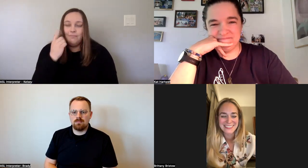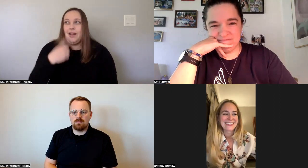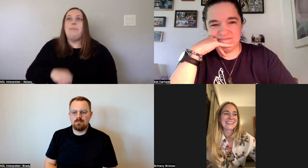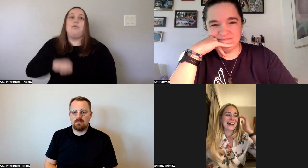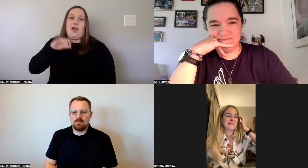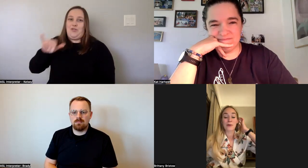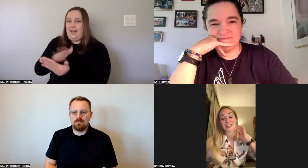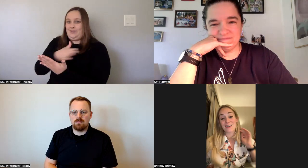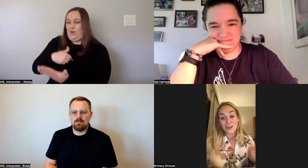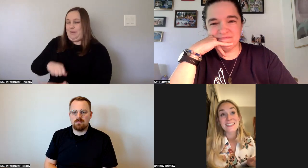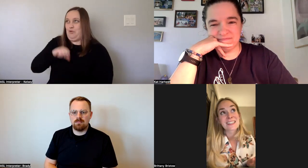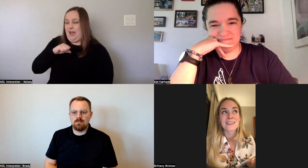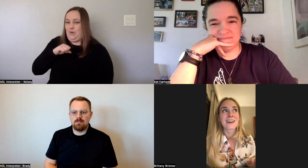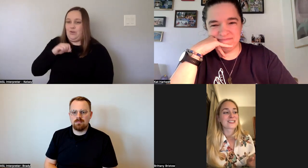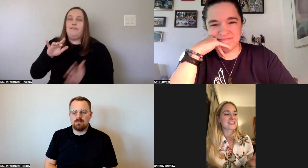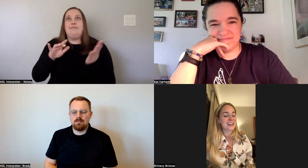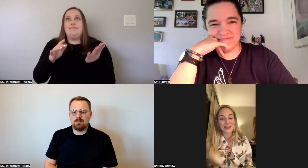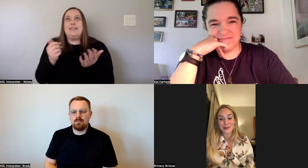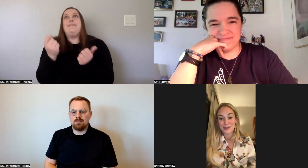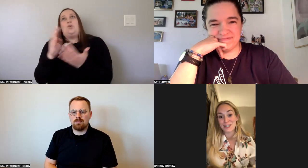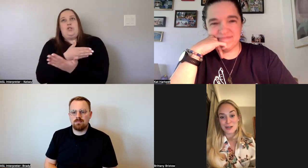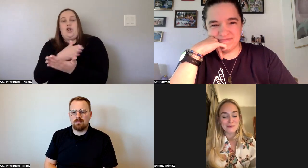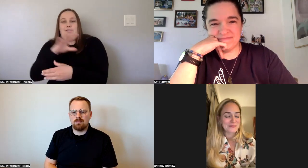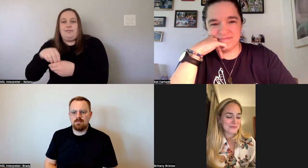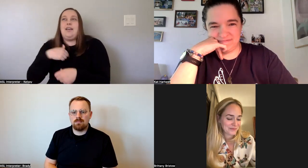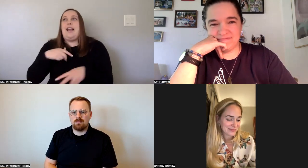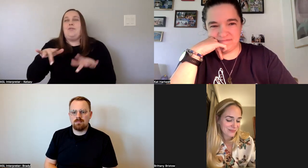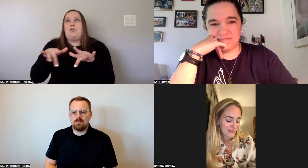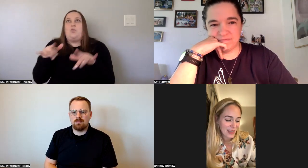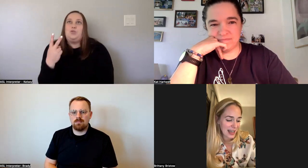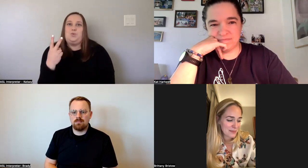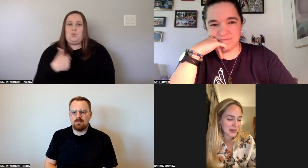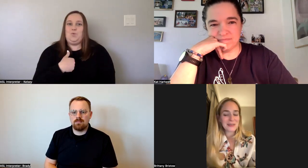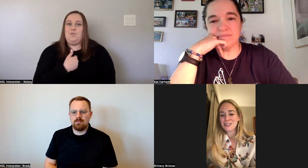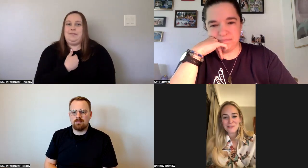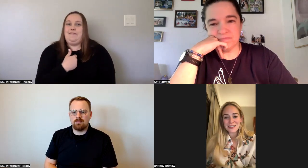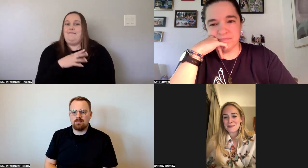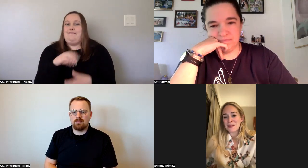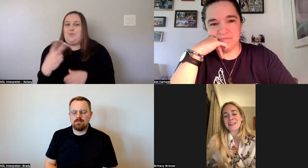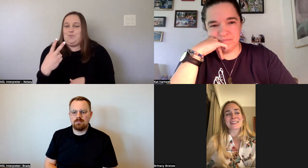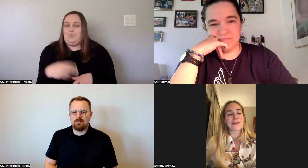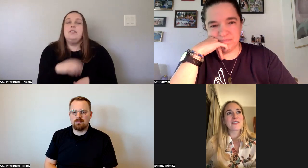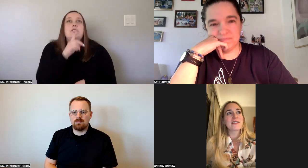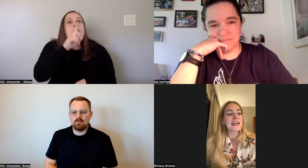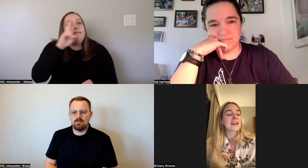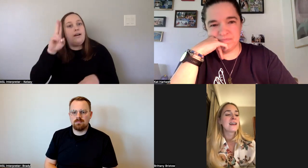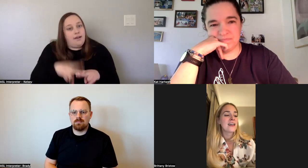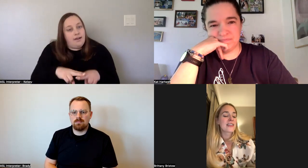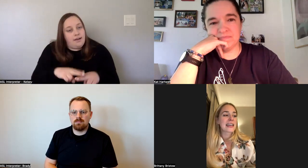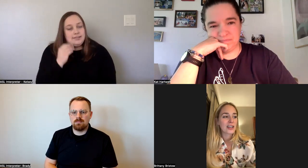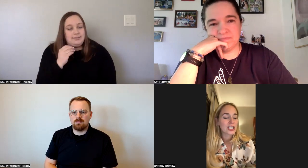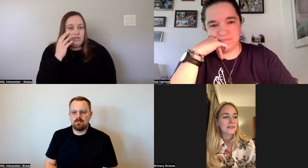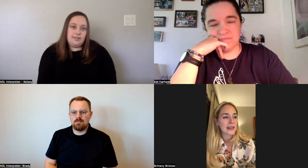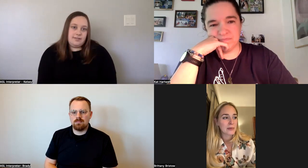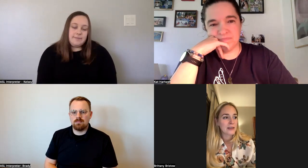song, or the songs, I should say, because I recorded two. But it was such a fun experience. I feel like